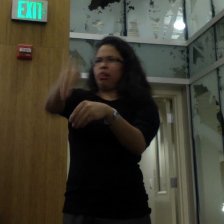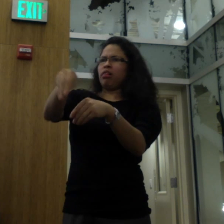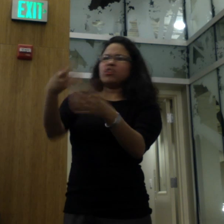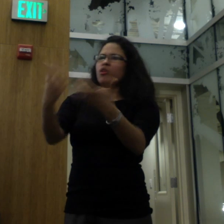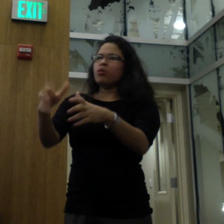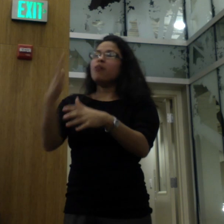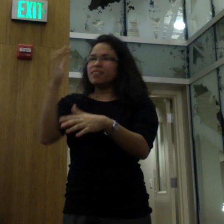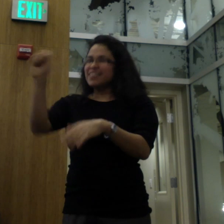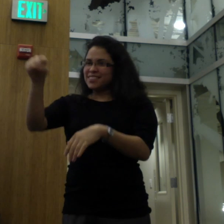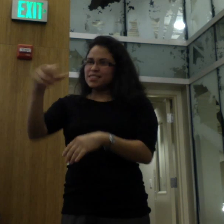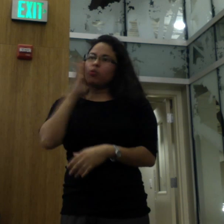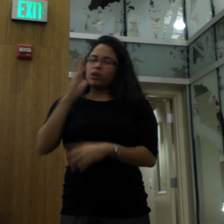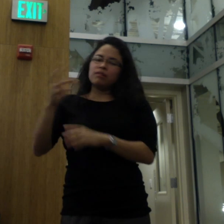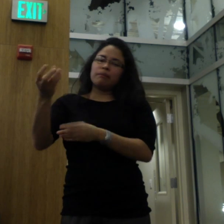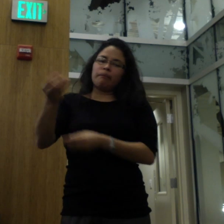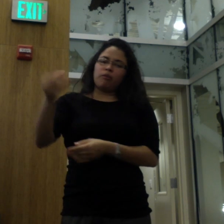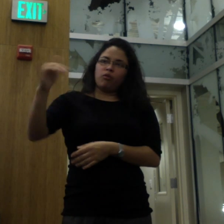where you are.